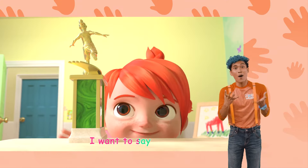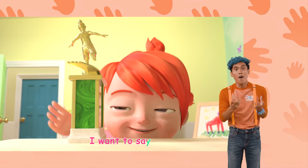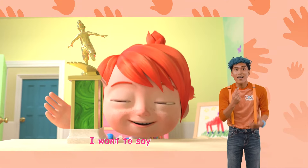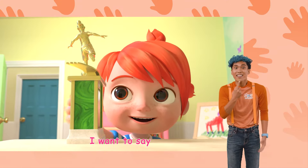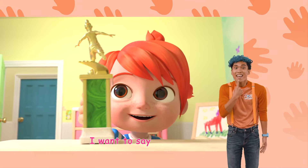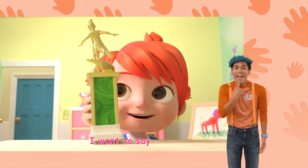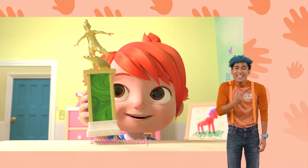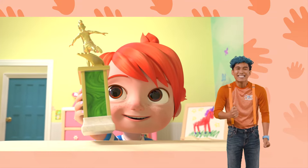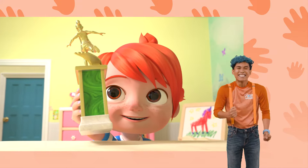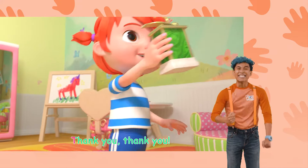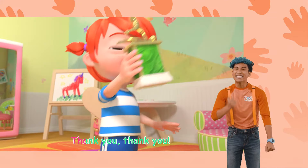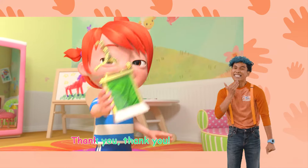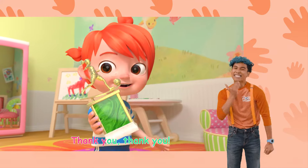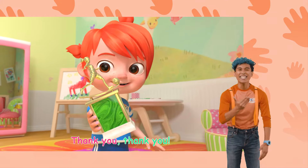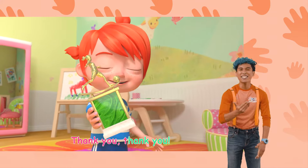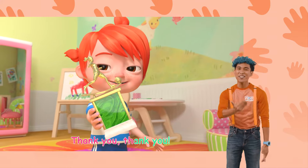I want to say